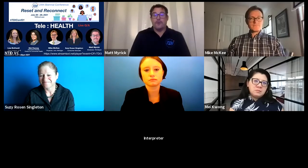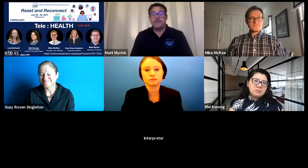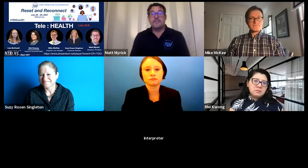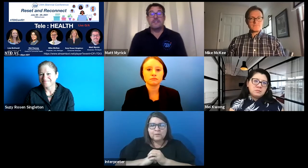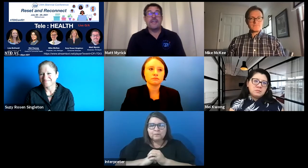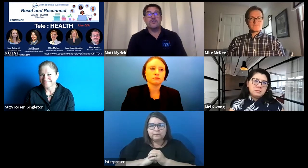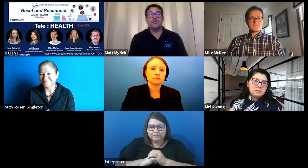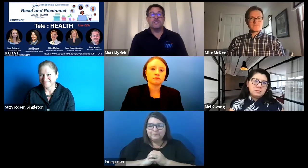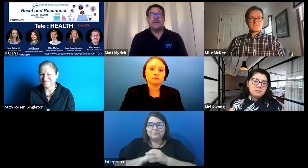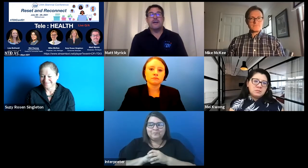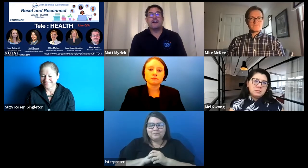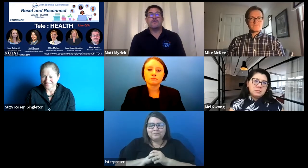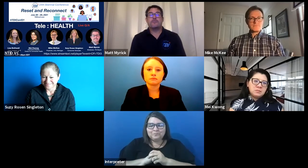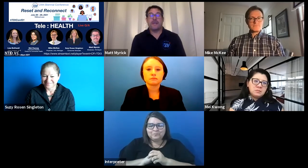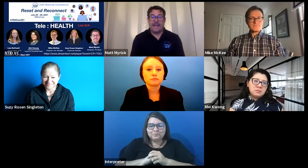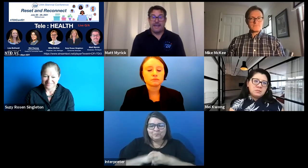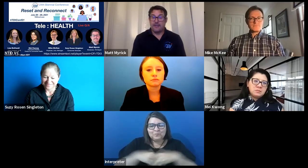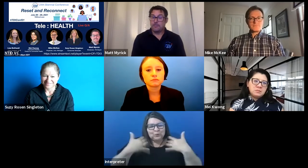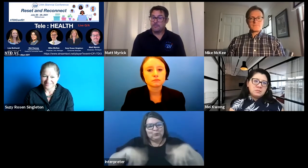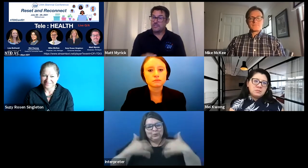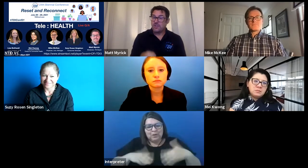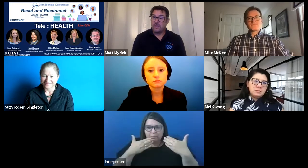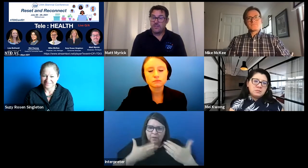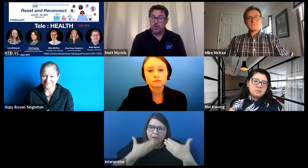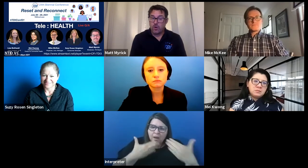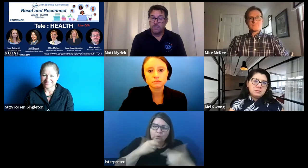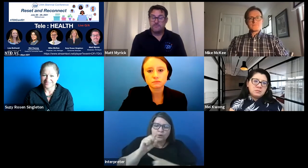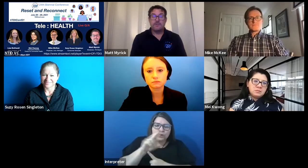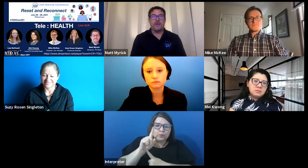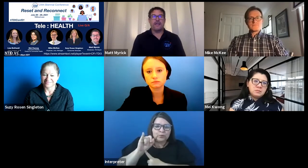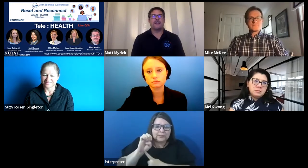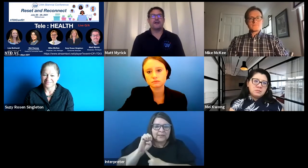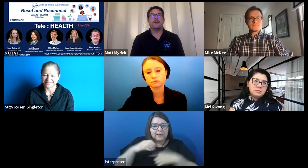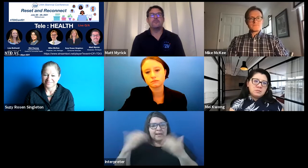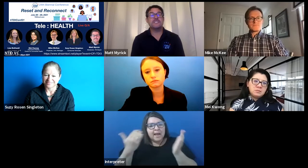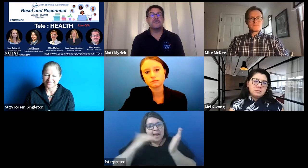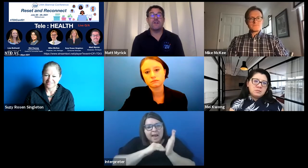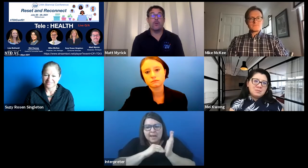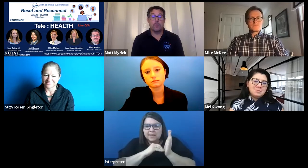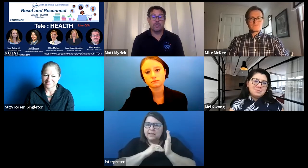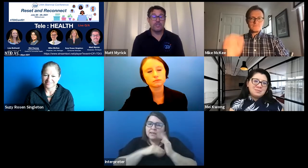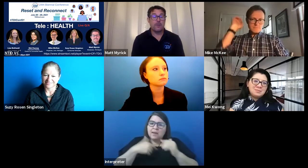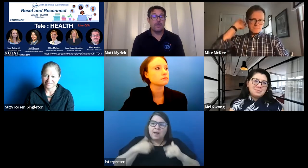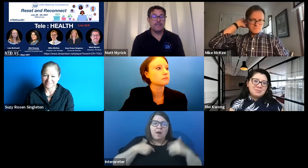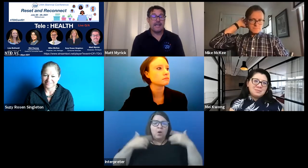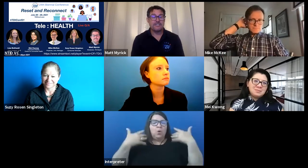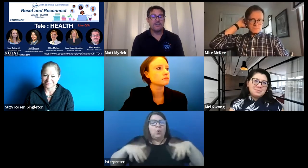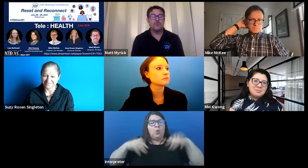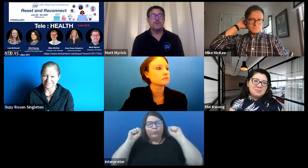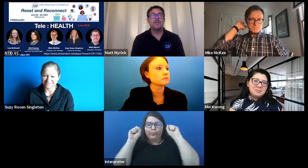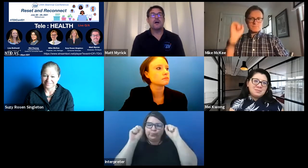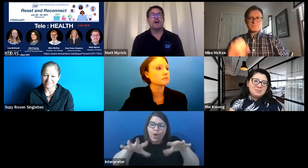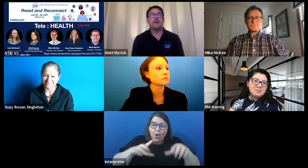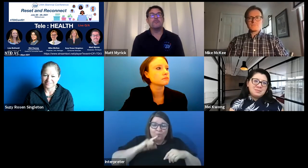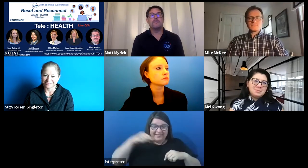Wow. Thank you, Suzy. Again, you're still on the hook. Okay. This is a follow-up question that I wanted to ask you.